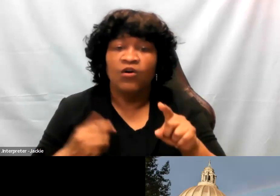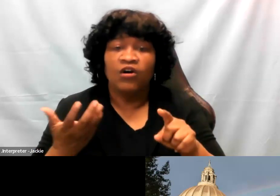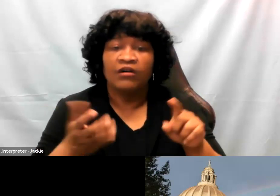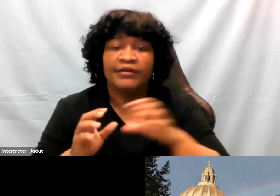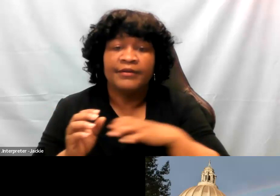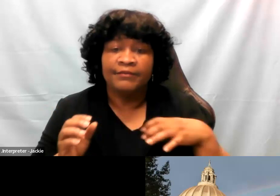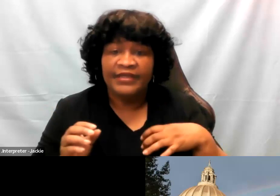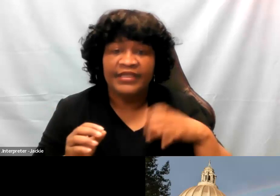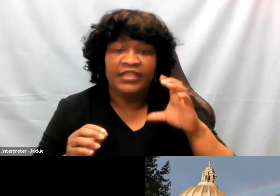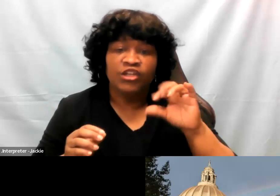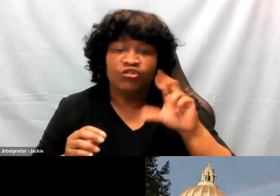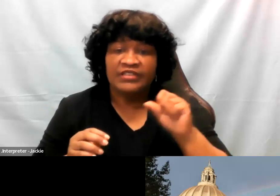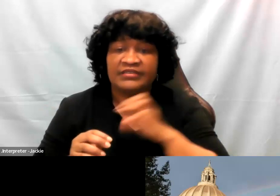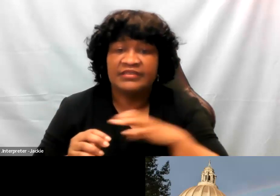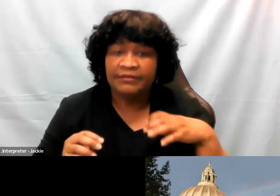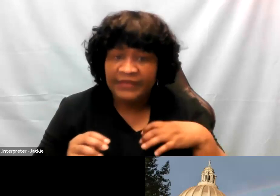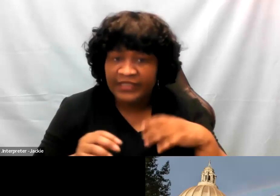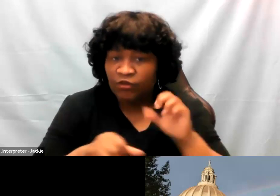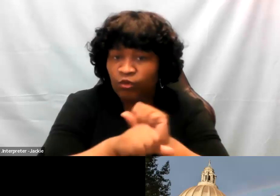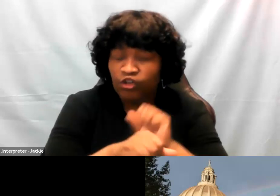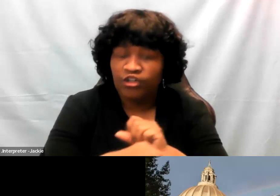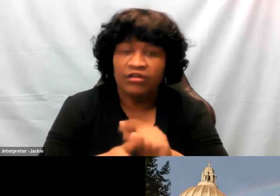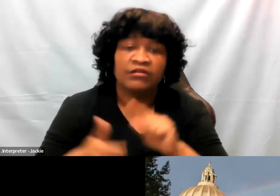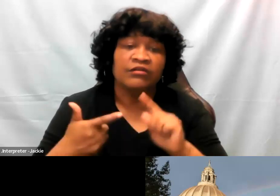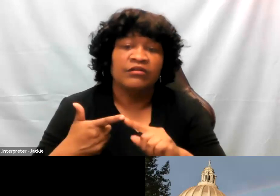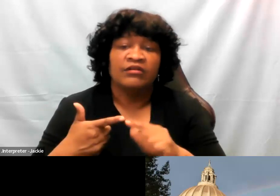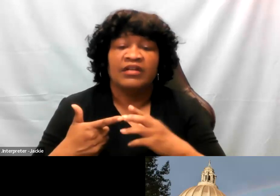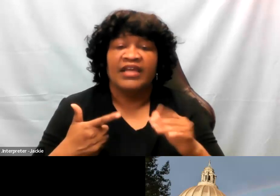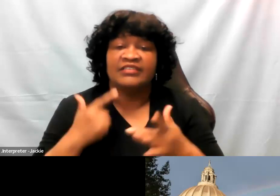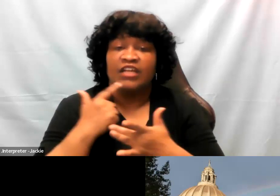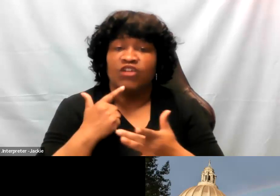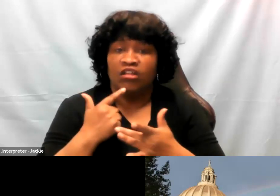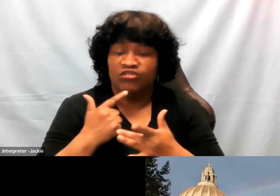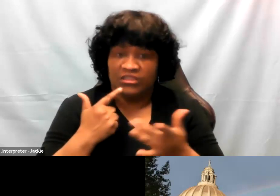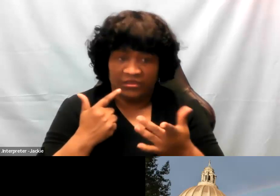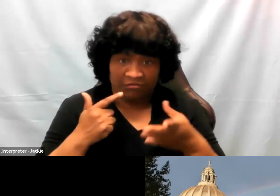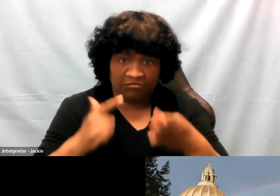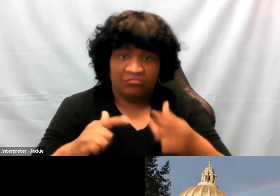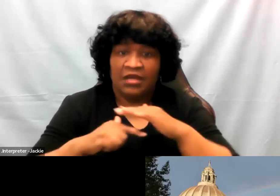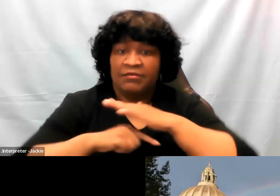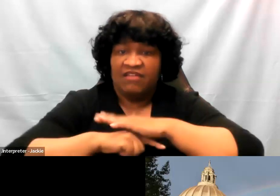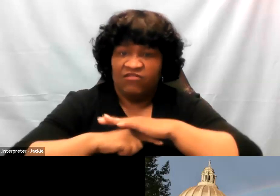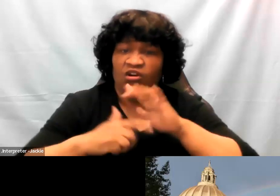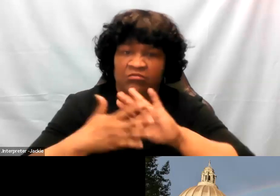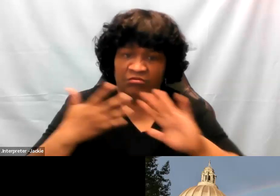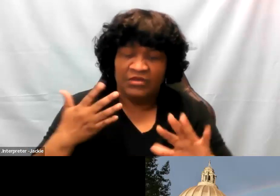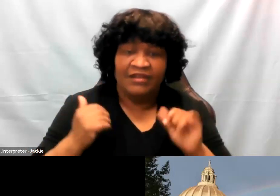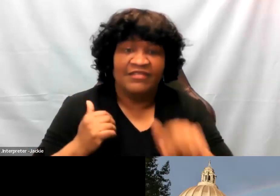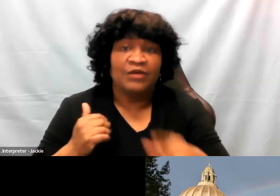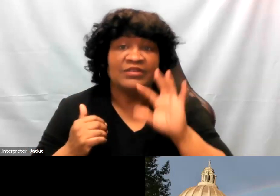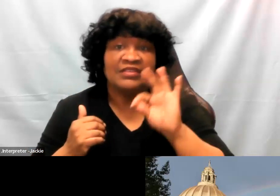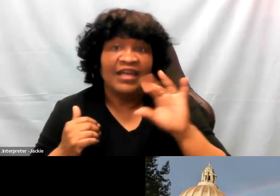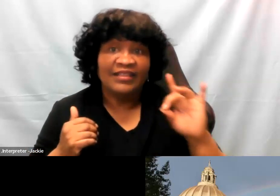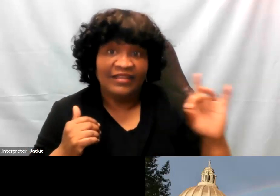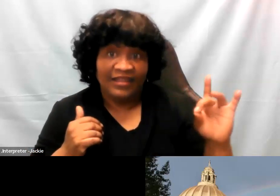work and on the technology platforms and those kinds of things. So that was the